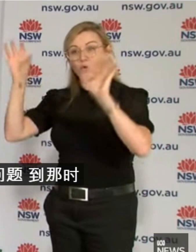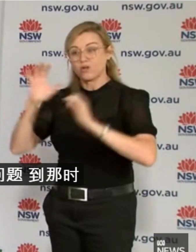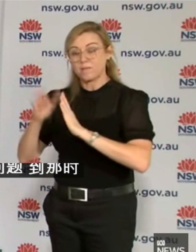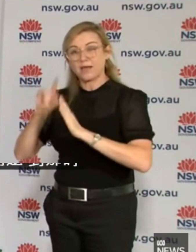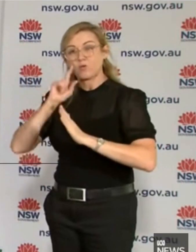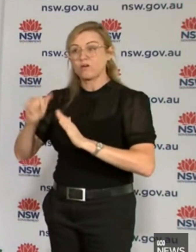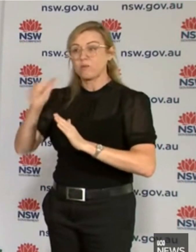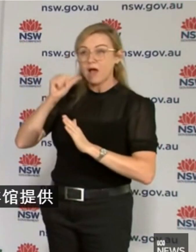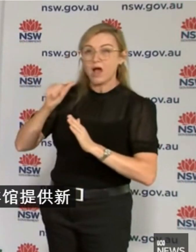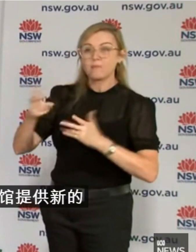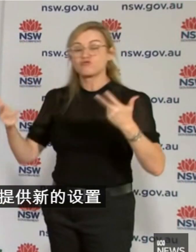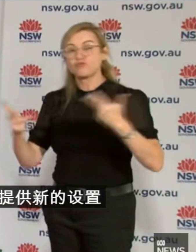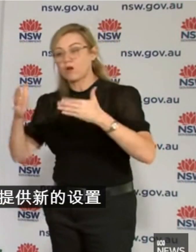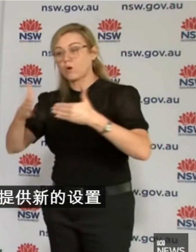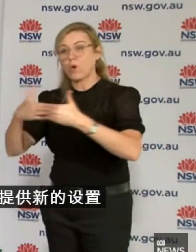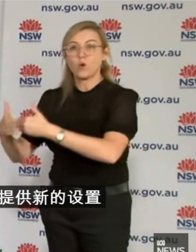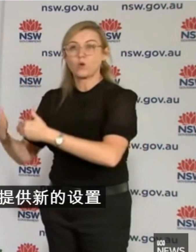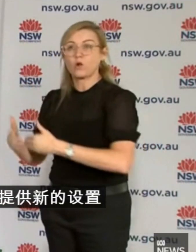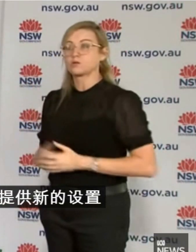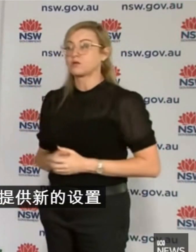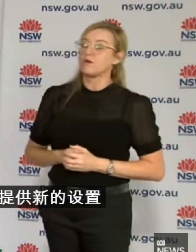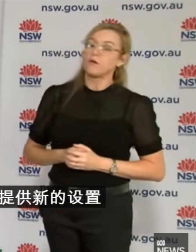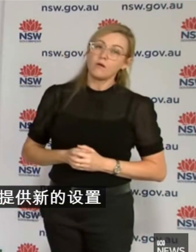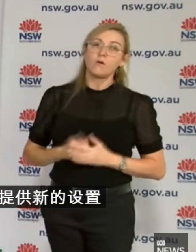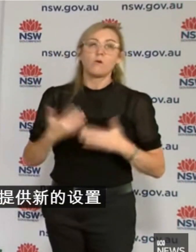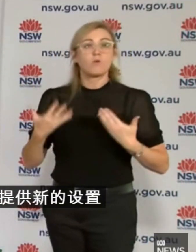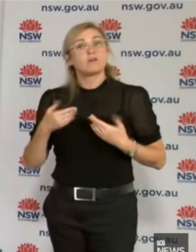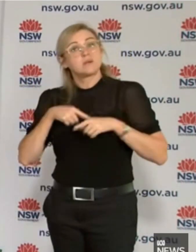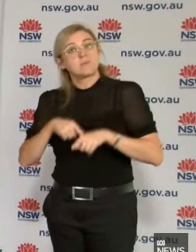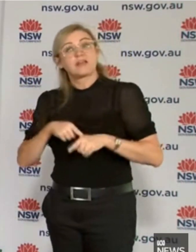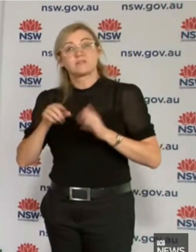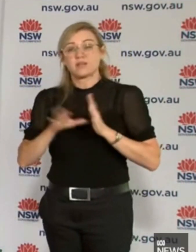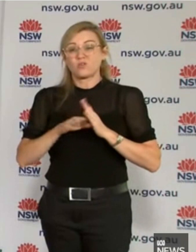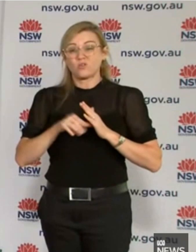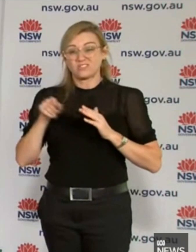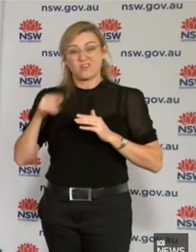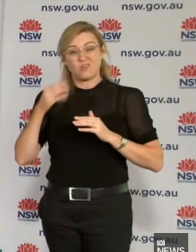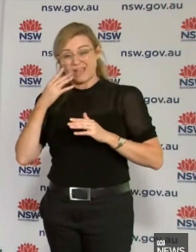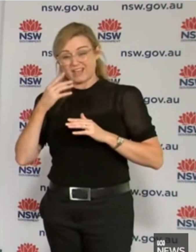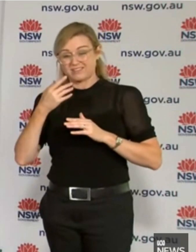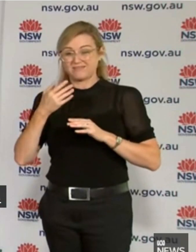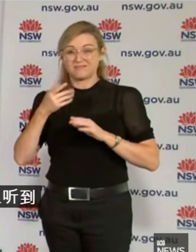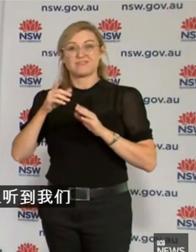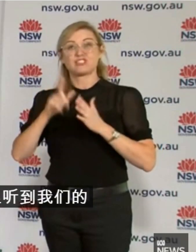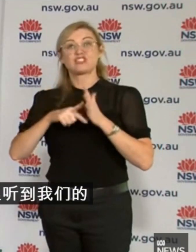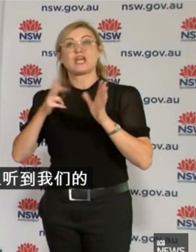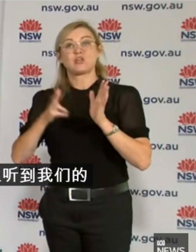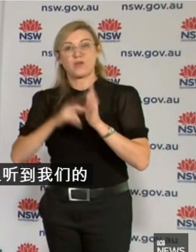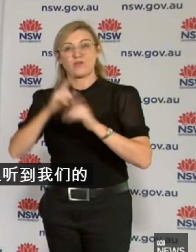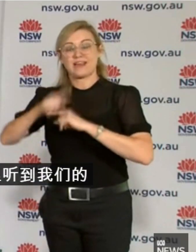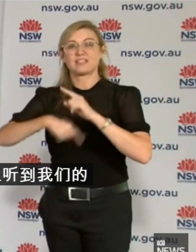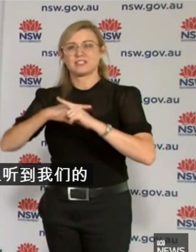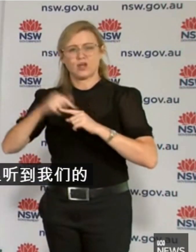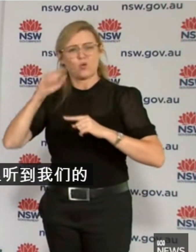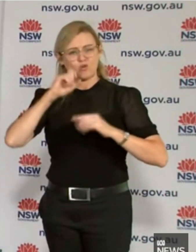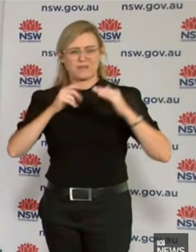truly, and we'll have new settings for restaurants and cafes, and those are being worked through, as you just heard from Dr. Gale. Our first step is to get